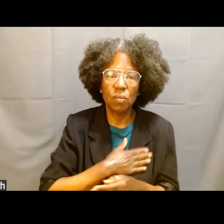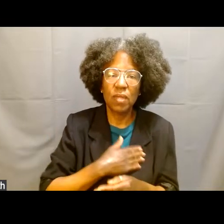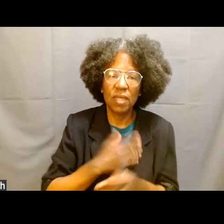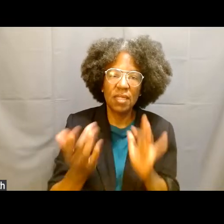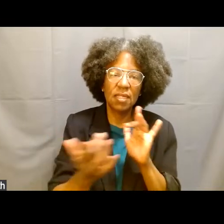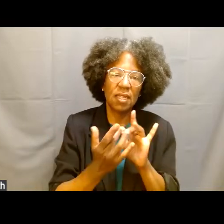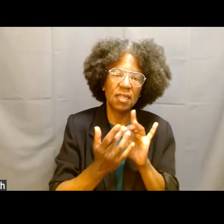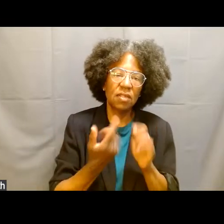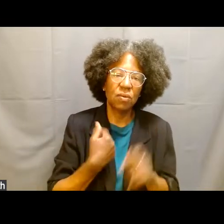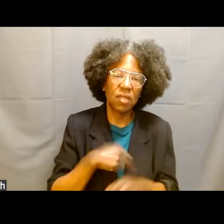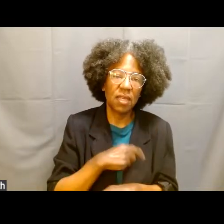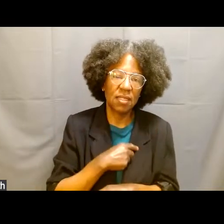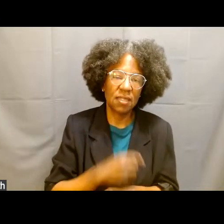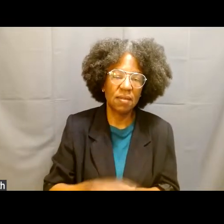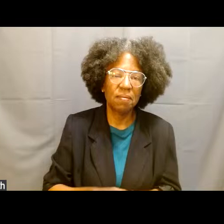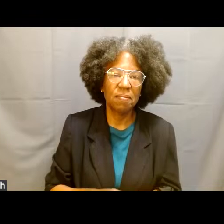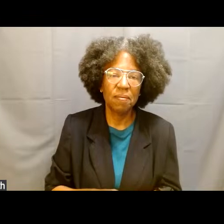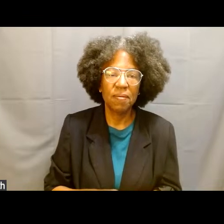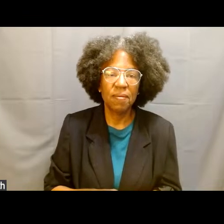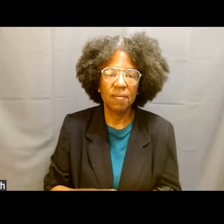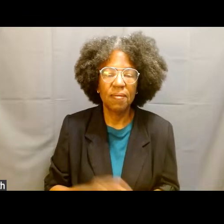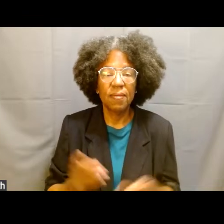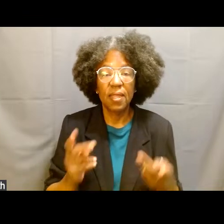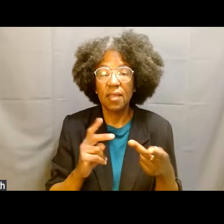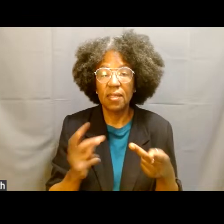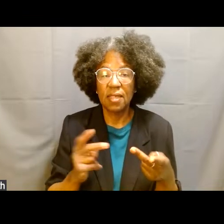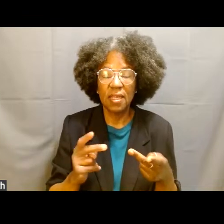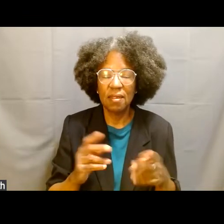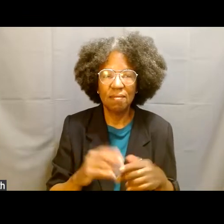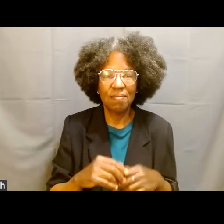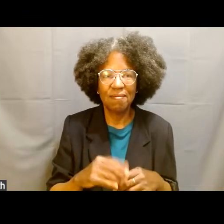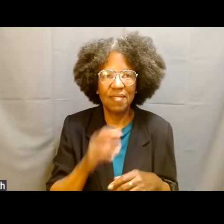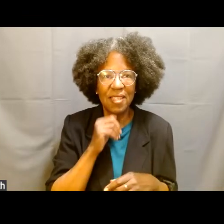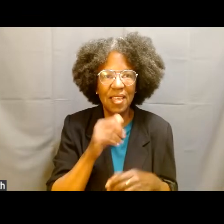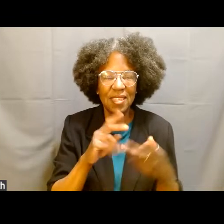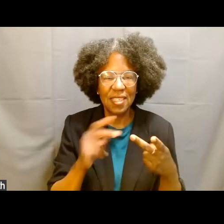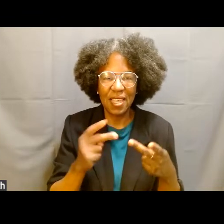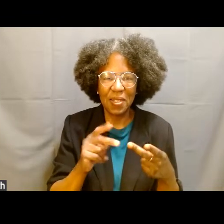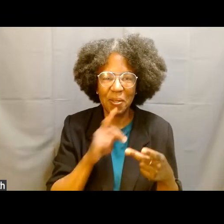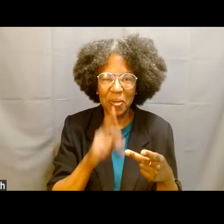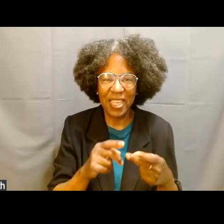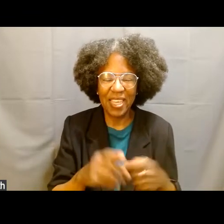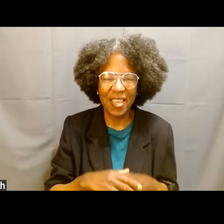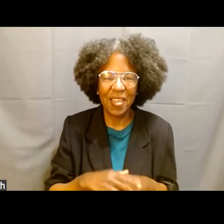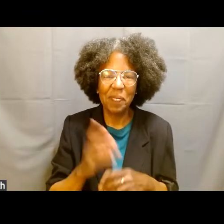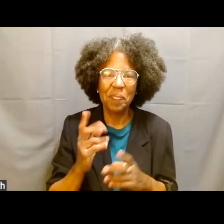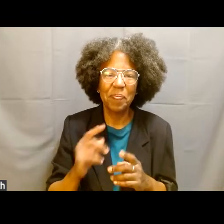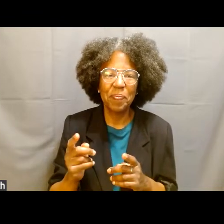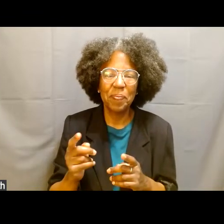us. Secondly, I'd like to, or not secondly, actually, I have a lot of points.